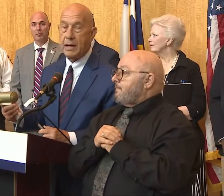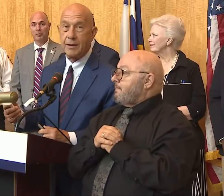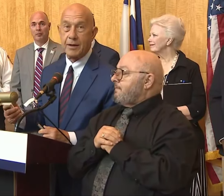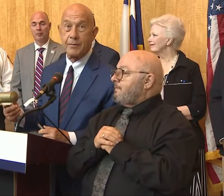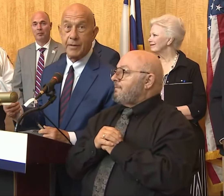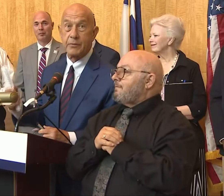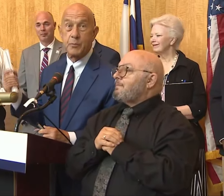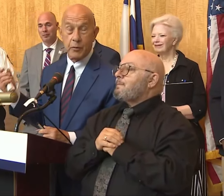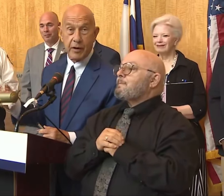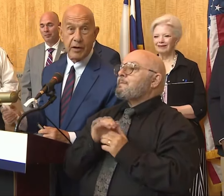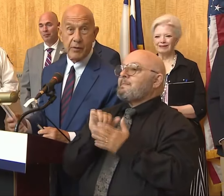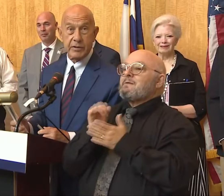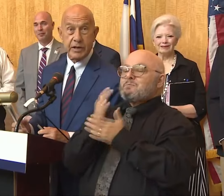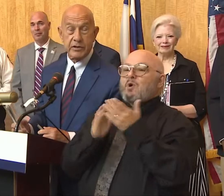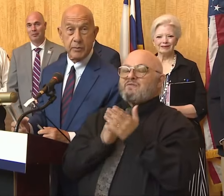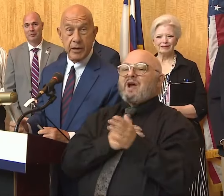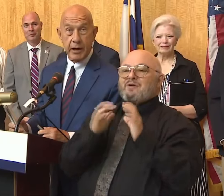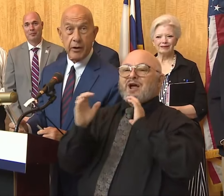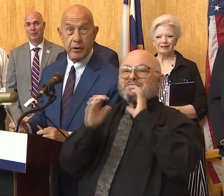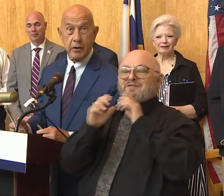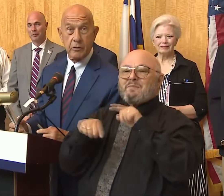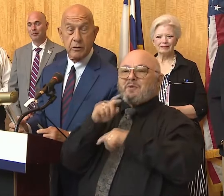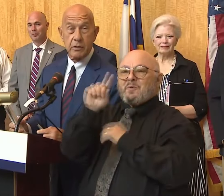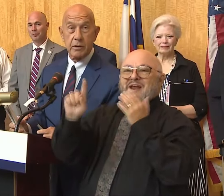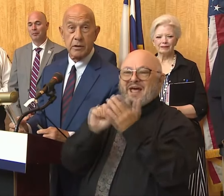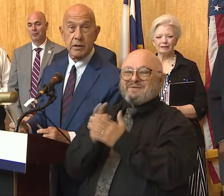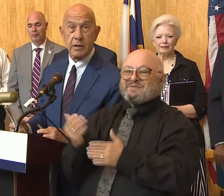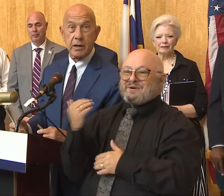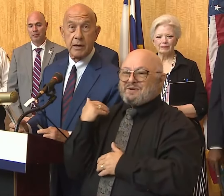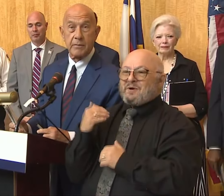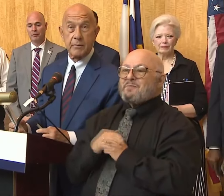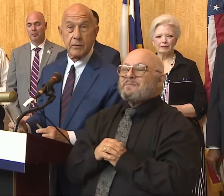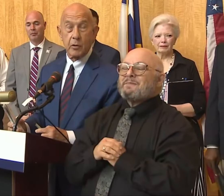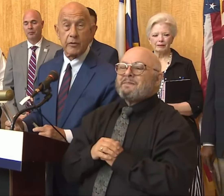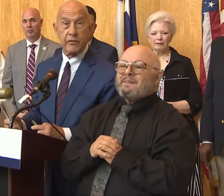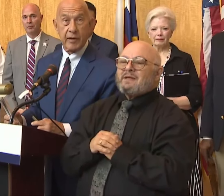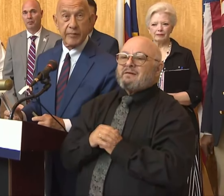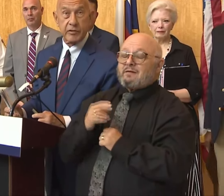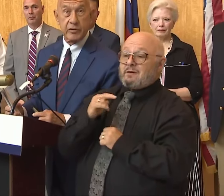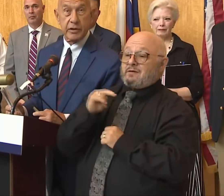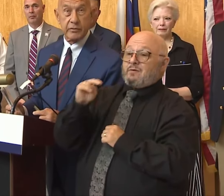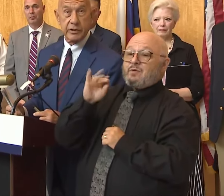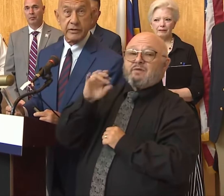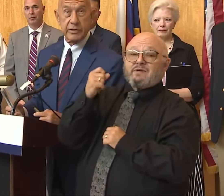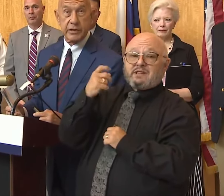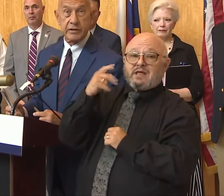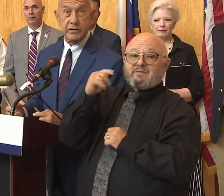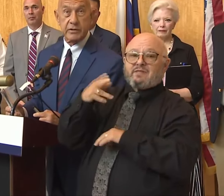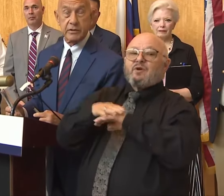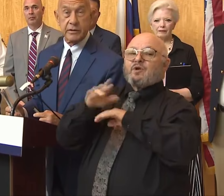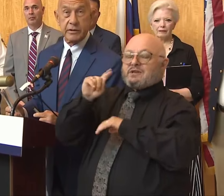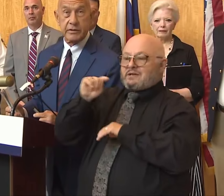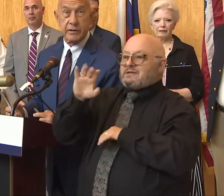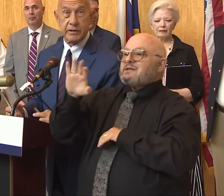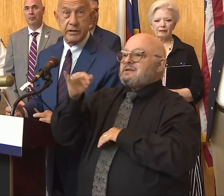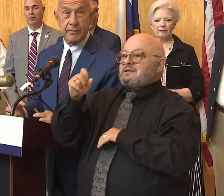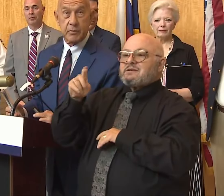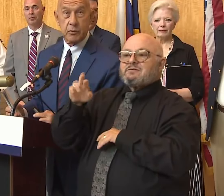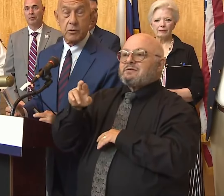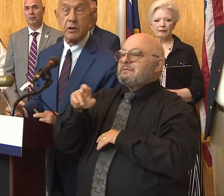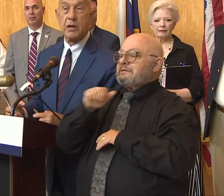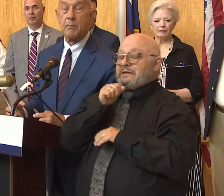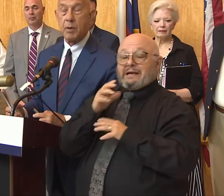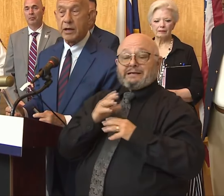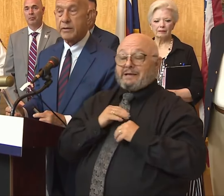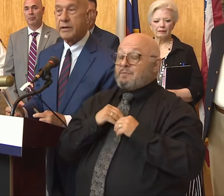that they're worried. That was part of our conversation about an hour ago. North of 11th Street on T.C. Jester is